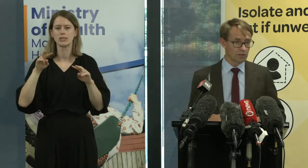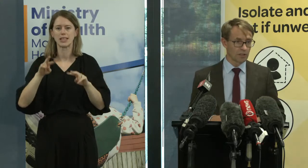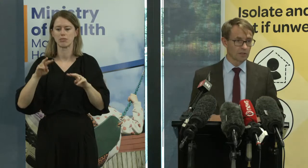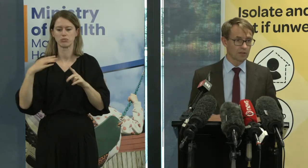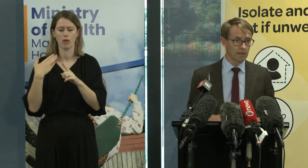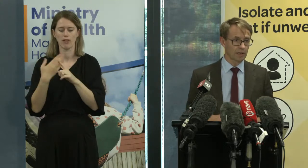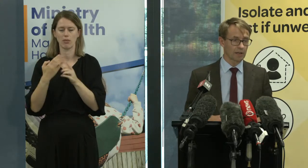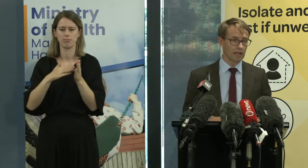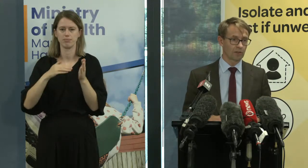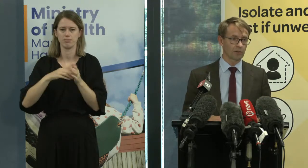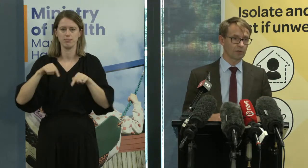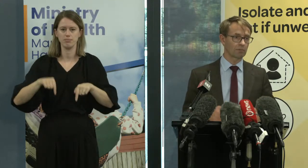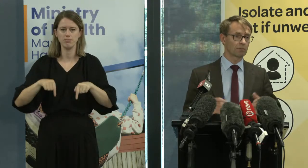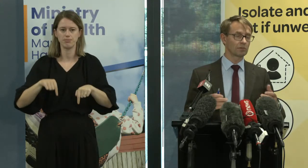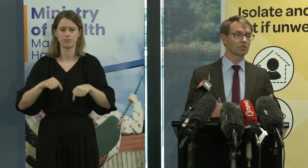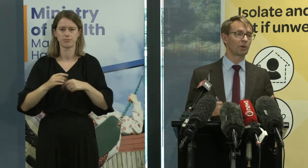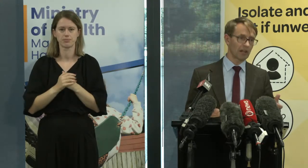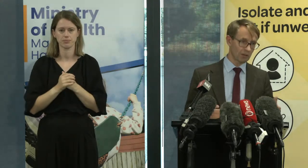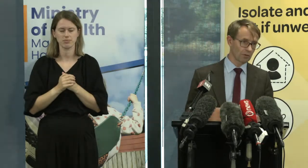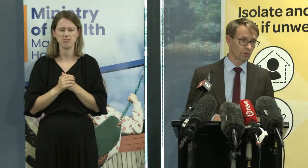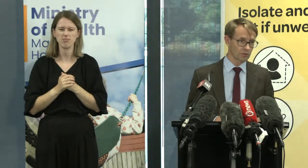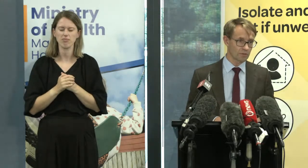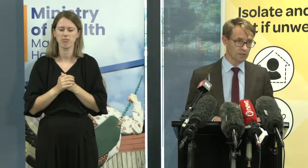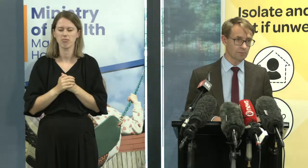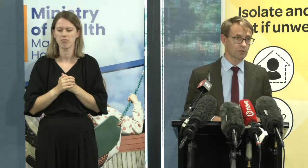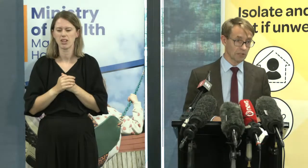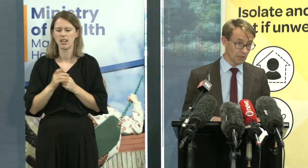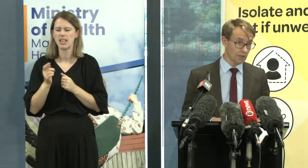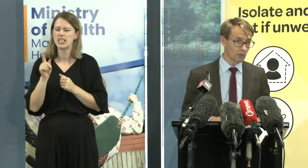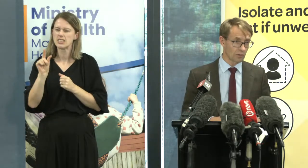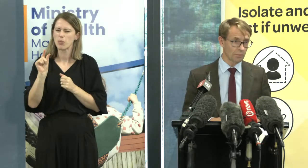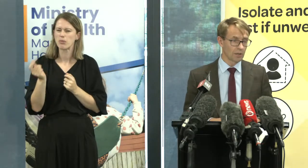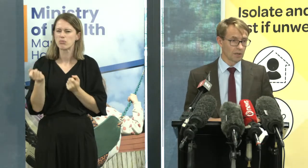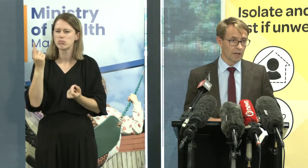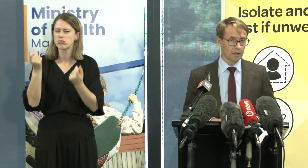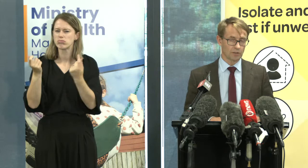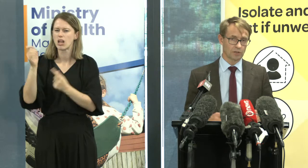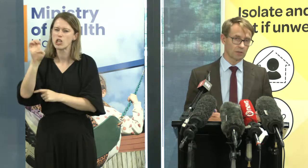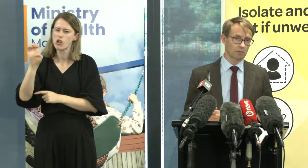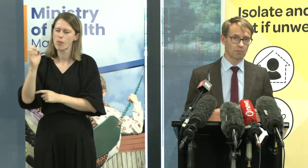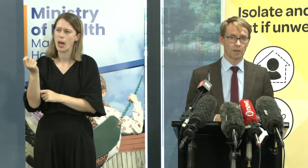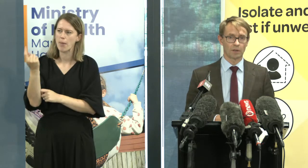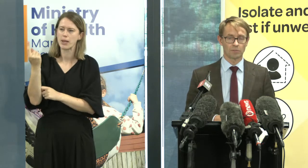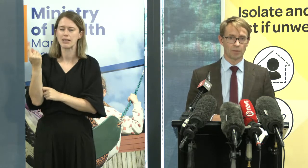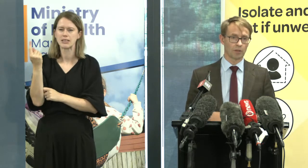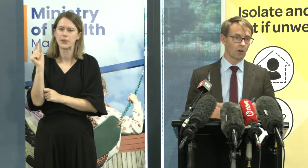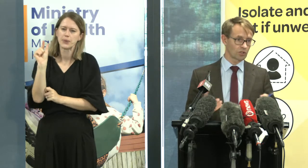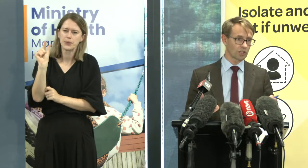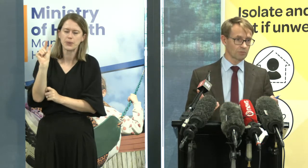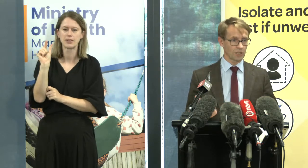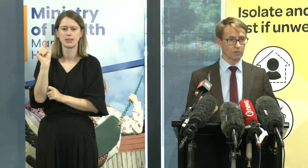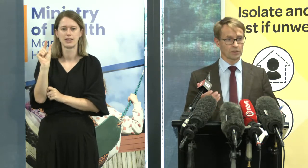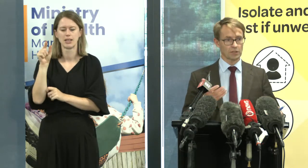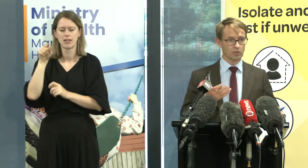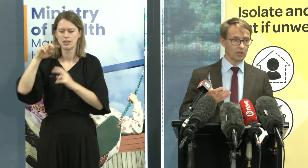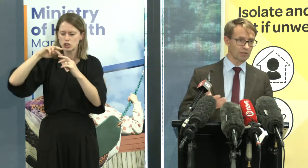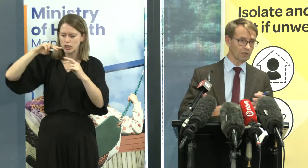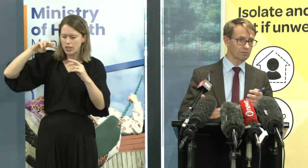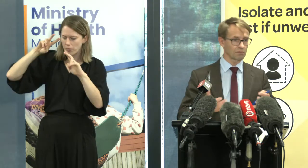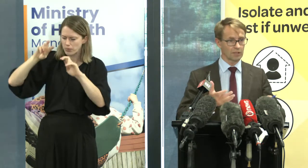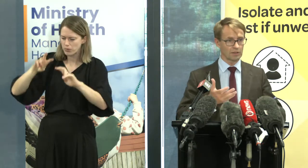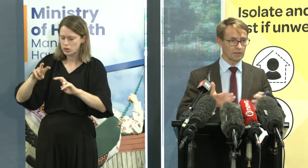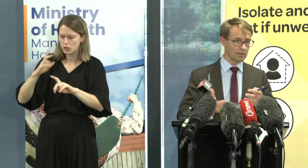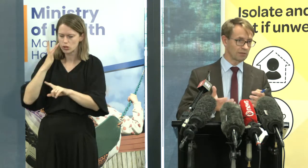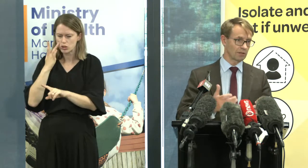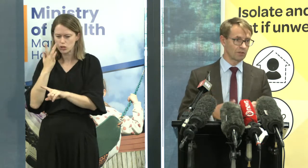far in New Zealand, and there are sporadic reports of this, particularly in Europe. Some of the whole genome sequencing showing